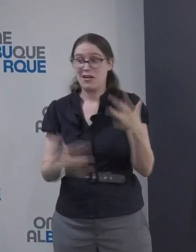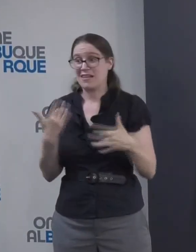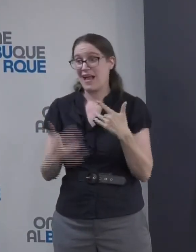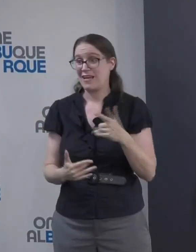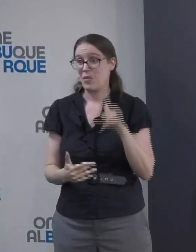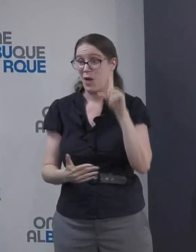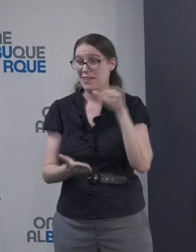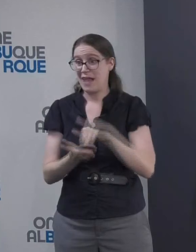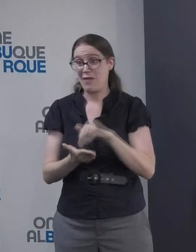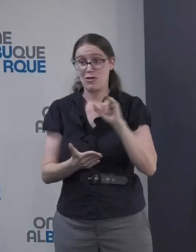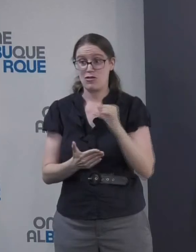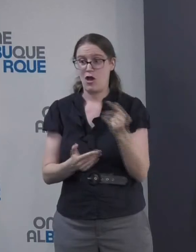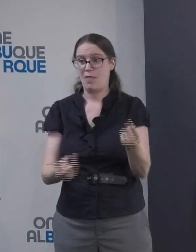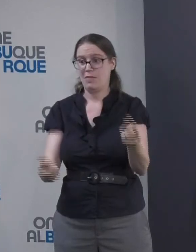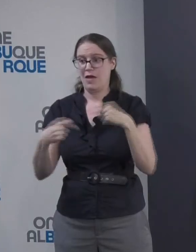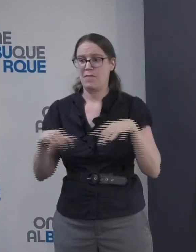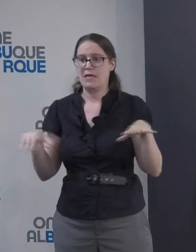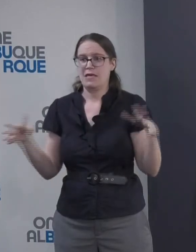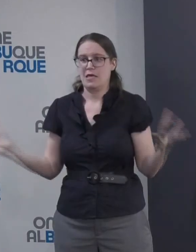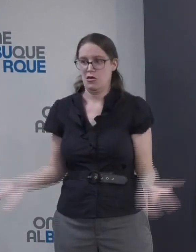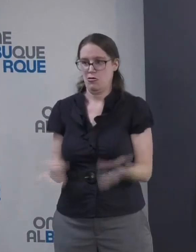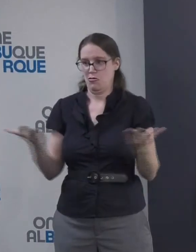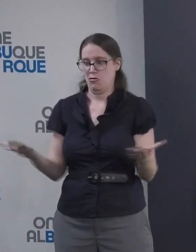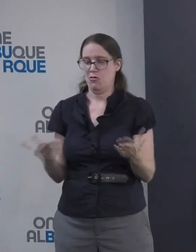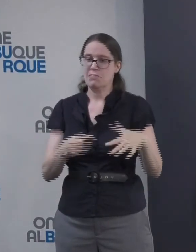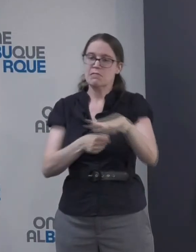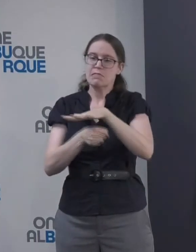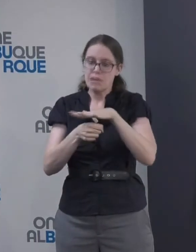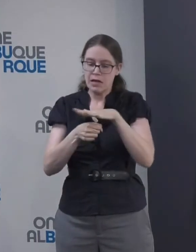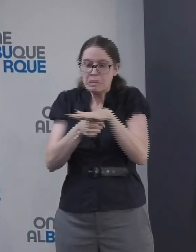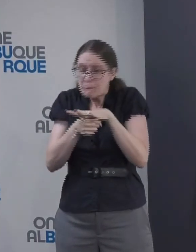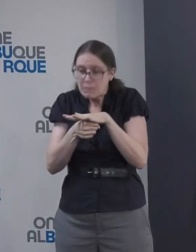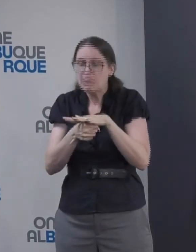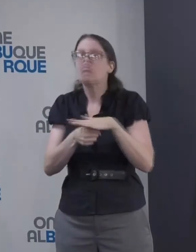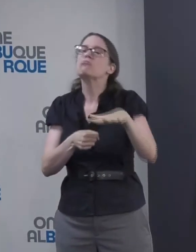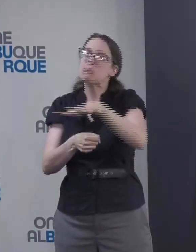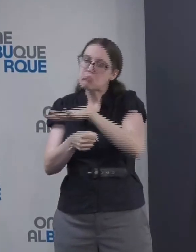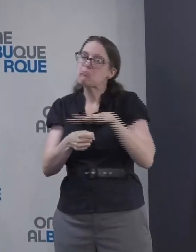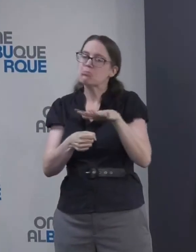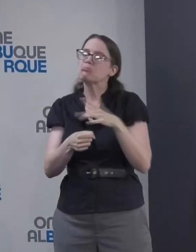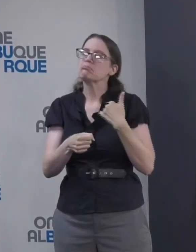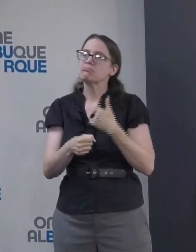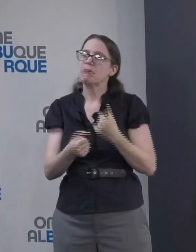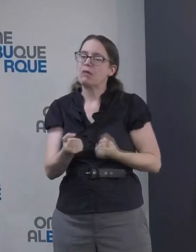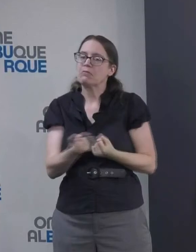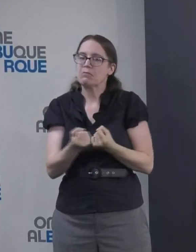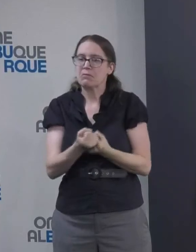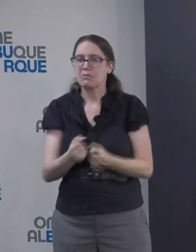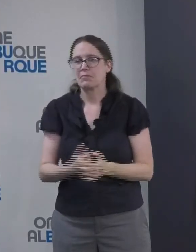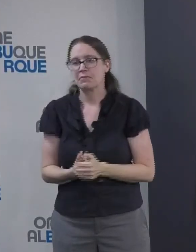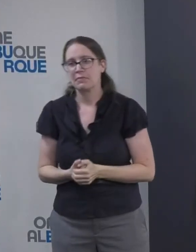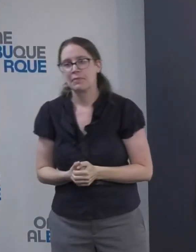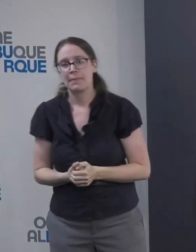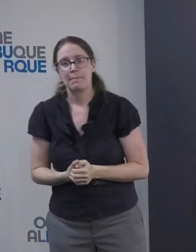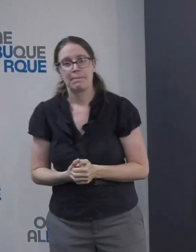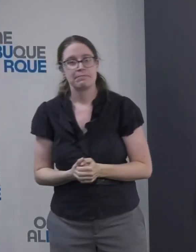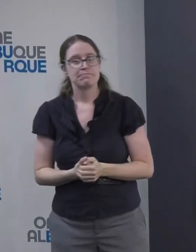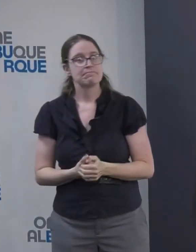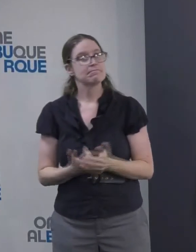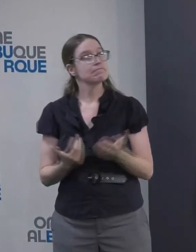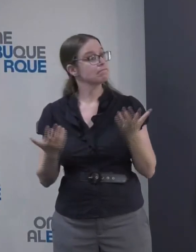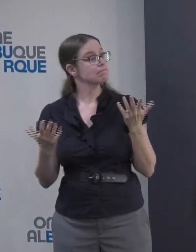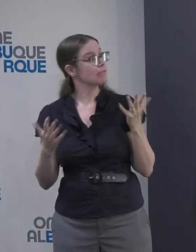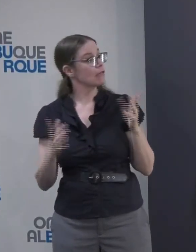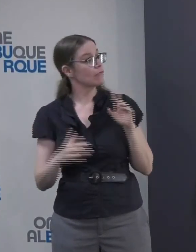have it in what I consider is the Albuquerque metro area. Okay. I'm not seeing any other questions